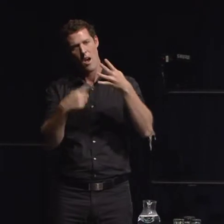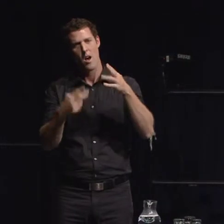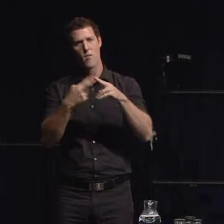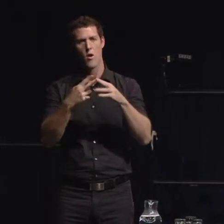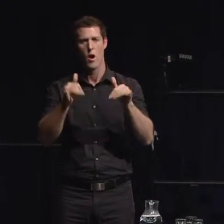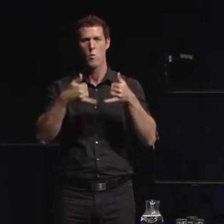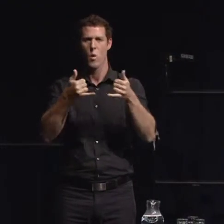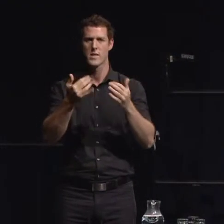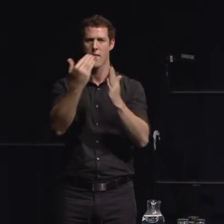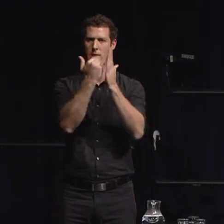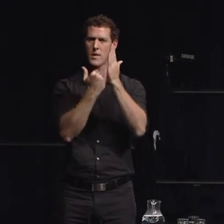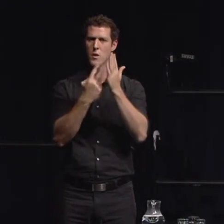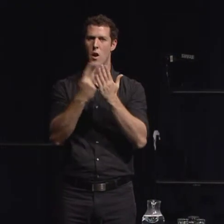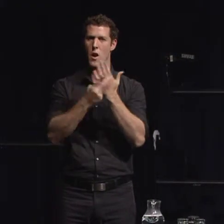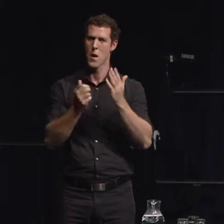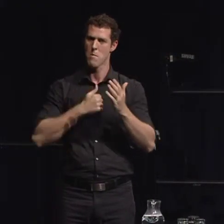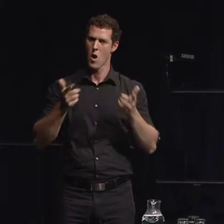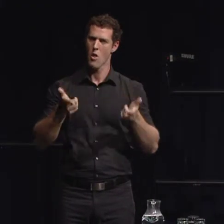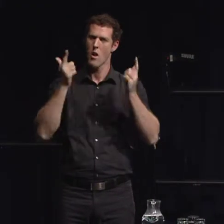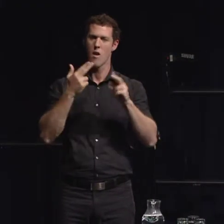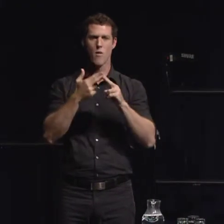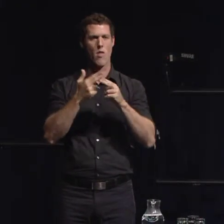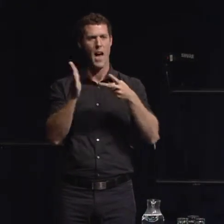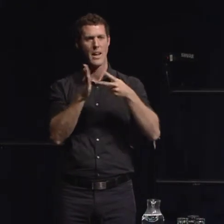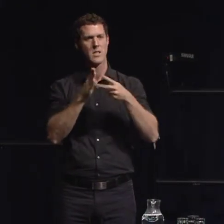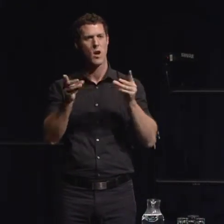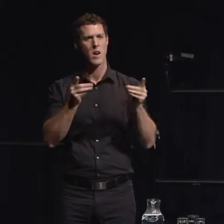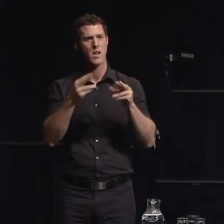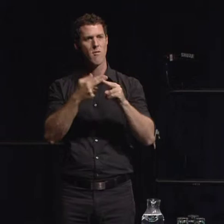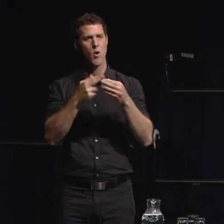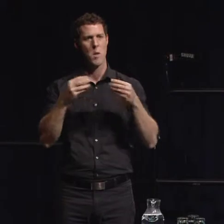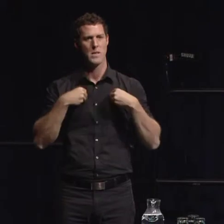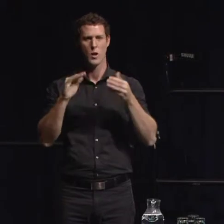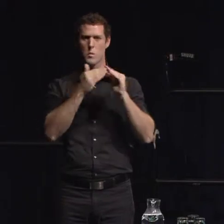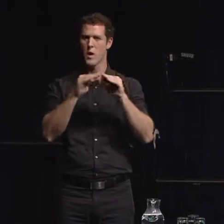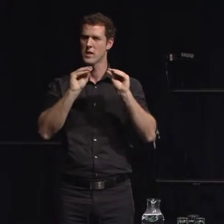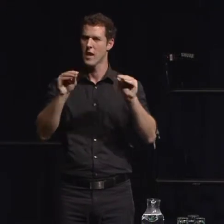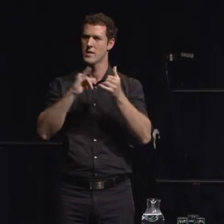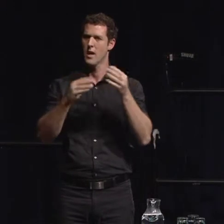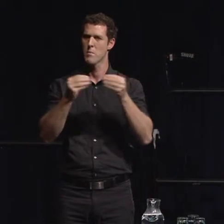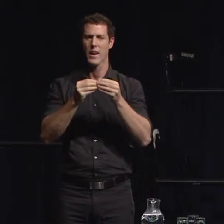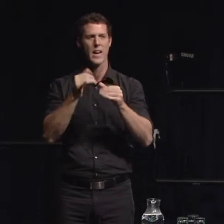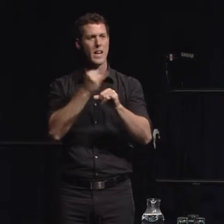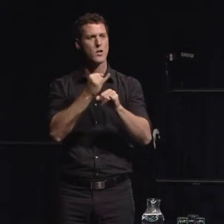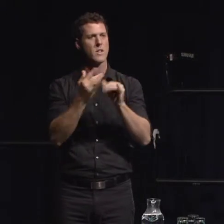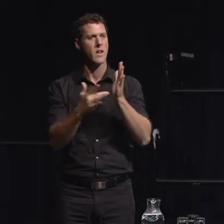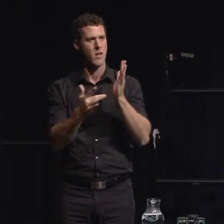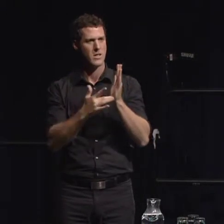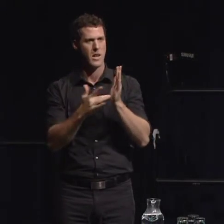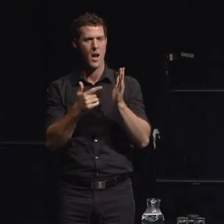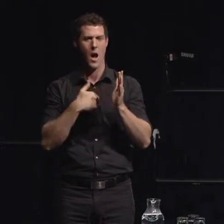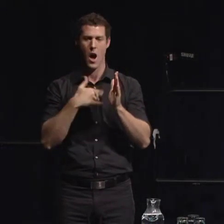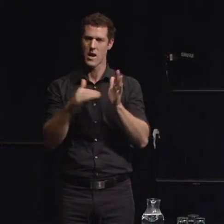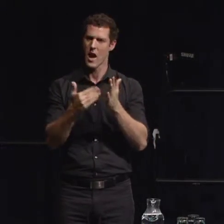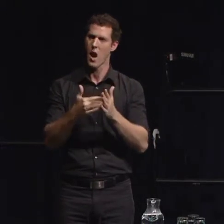program. By my authority as the Acting Director of the Faculty of Business and Community Education, South Bank Institute of Technology, I